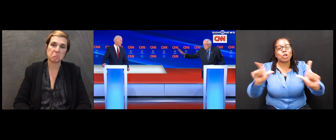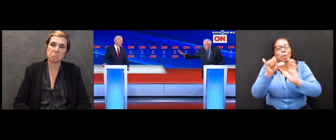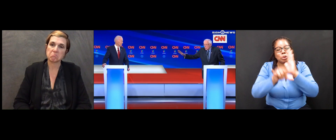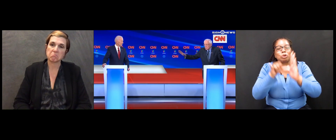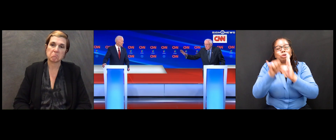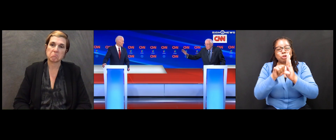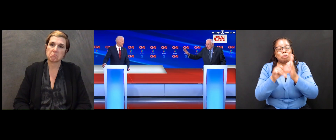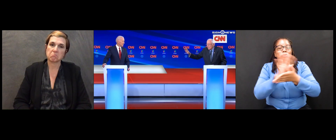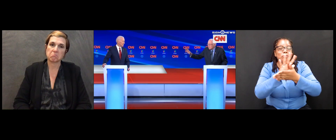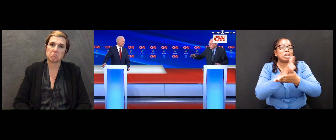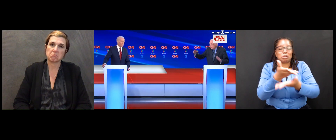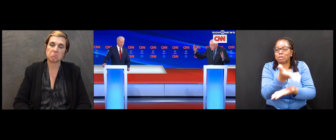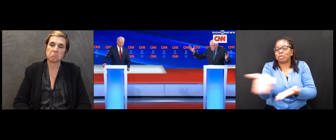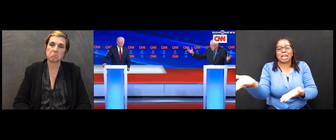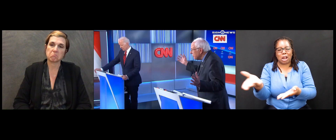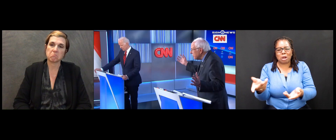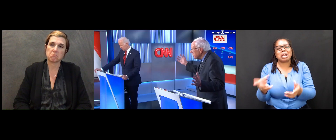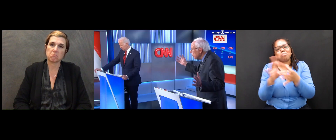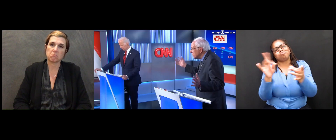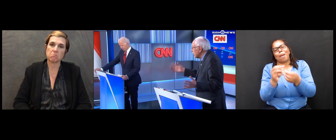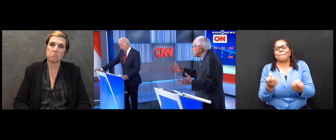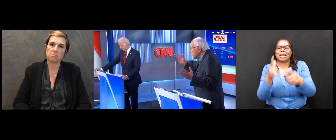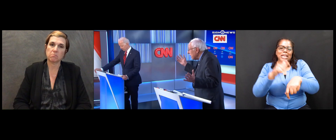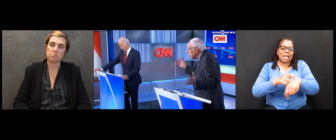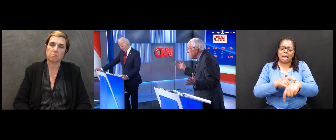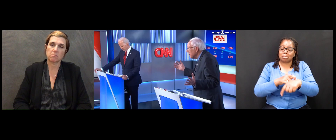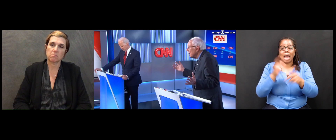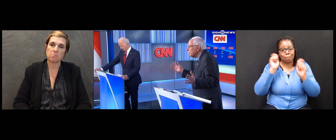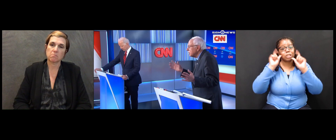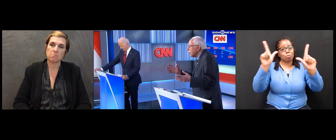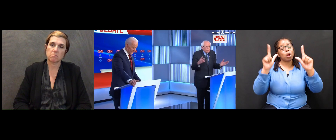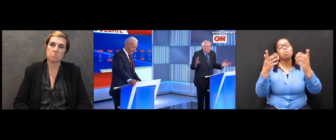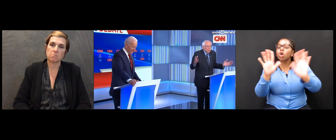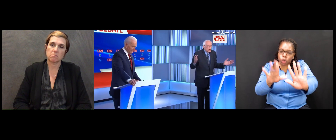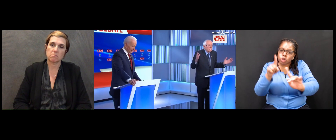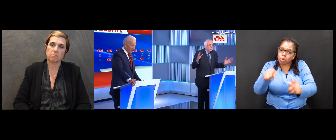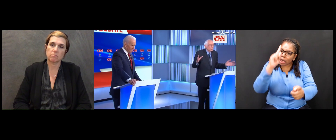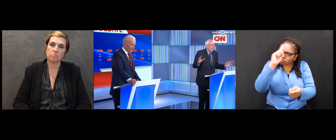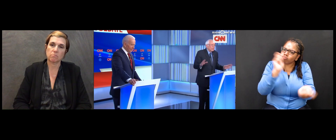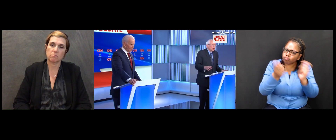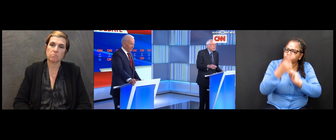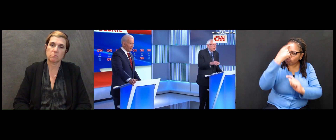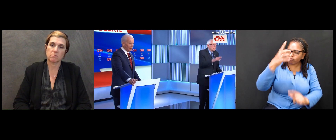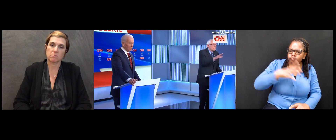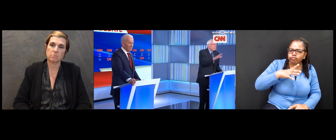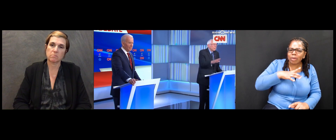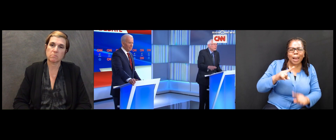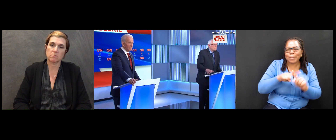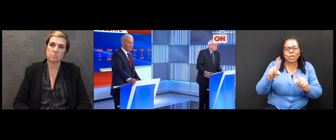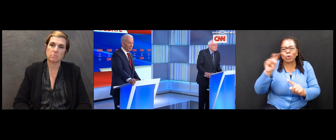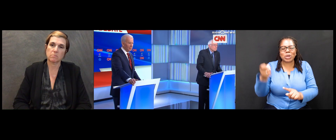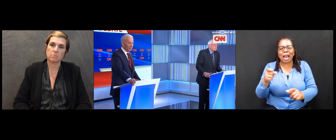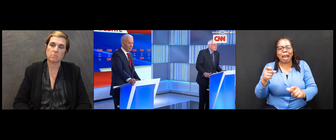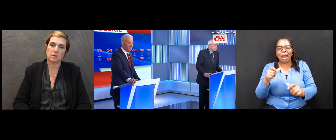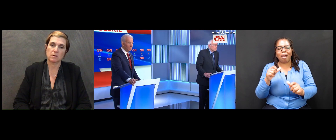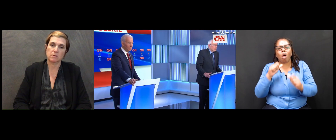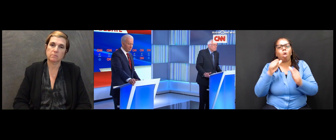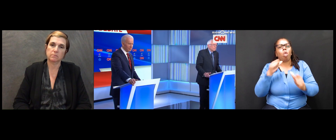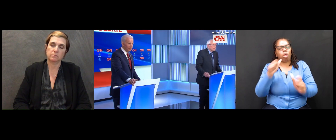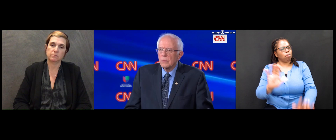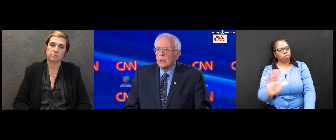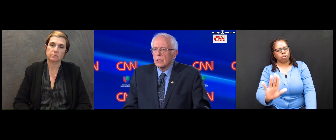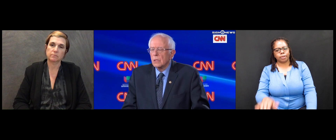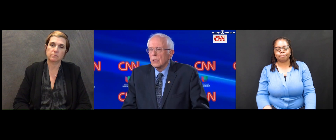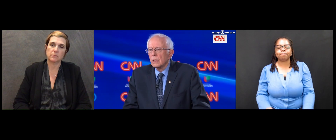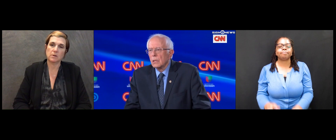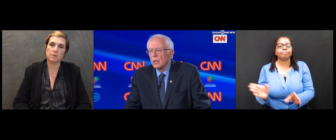times, and I'm surprised. You know, you can defend that or change your mind on it, but you can't deny the reality. So, Senator, because you brought up Social Security and